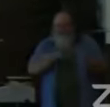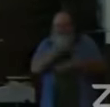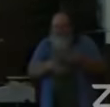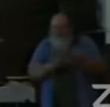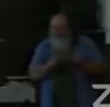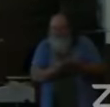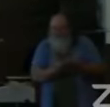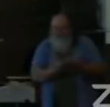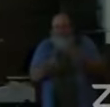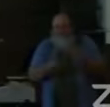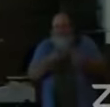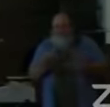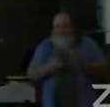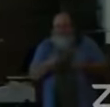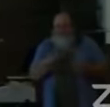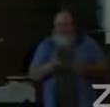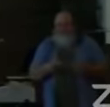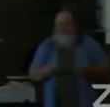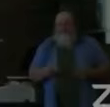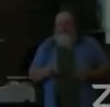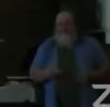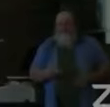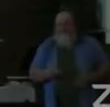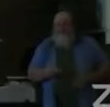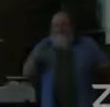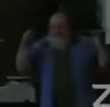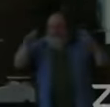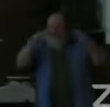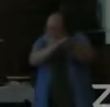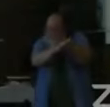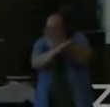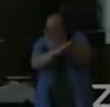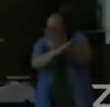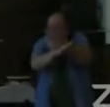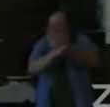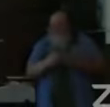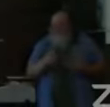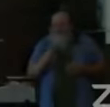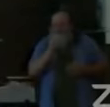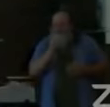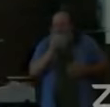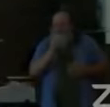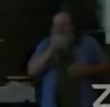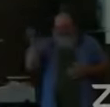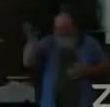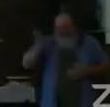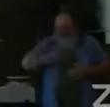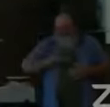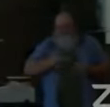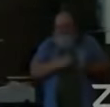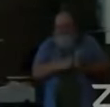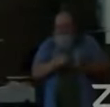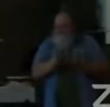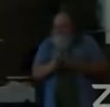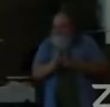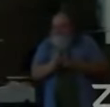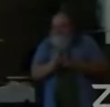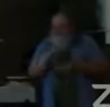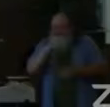But heaven is only for those who will accept God into their lives, make Jesus Lord and